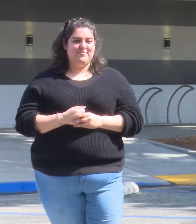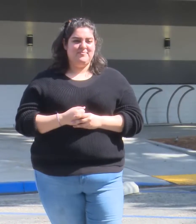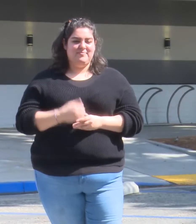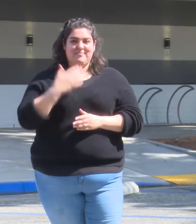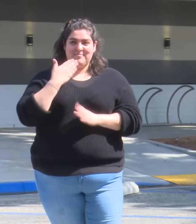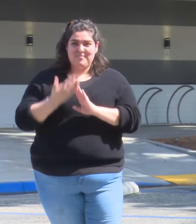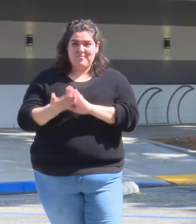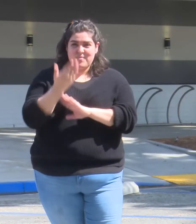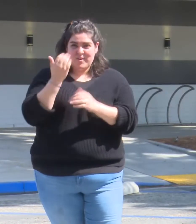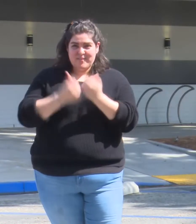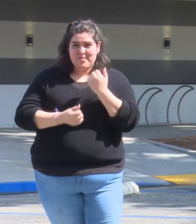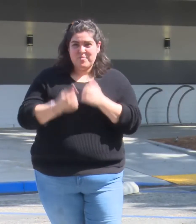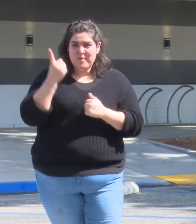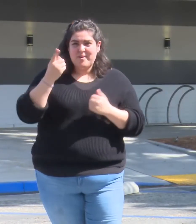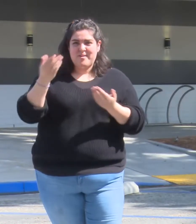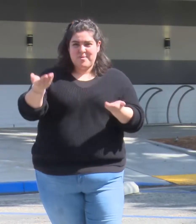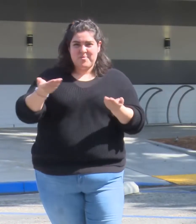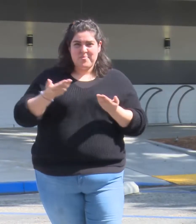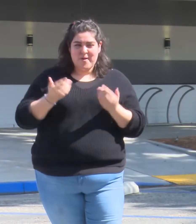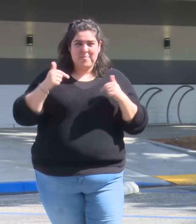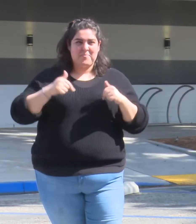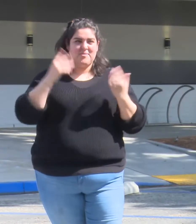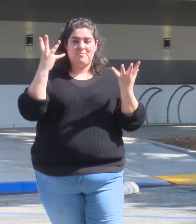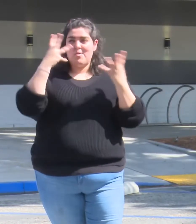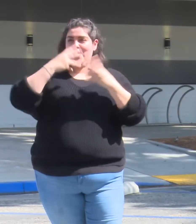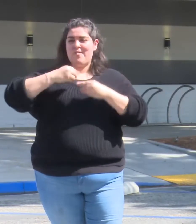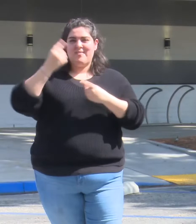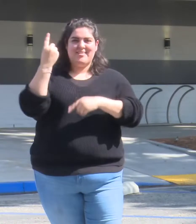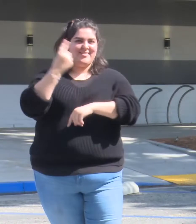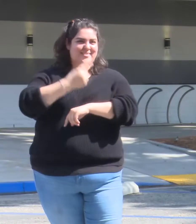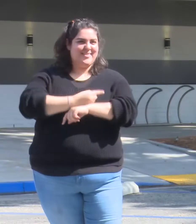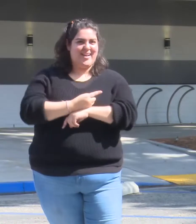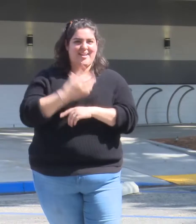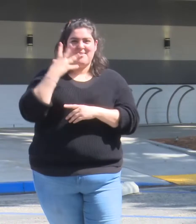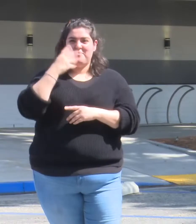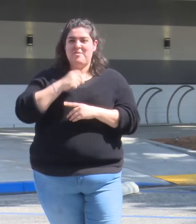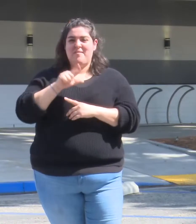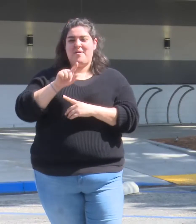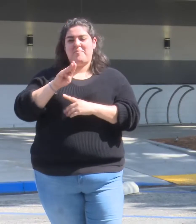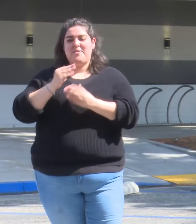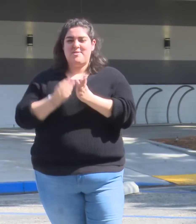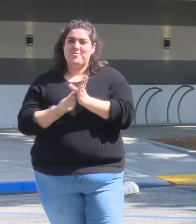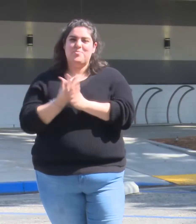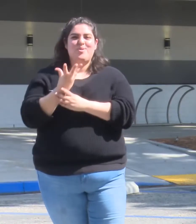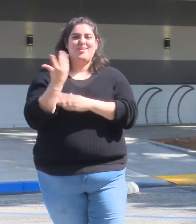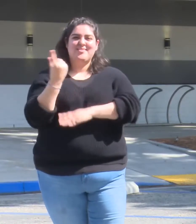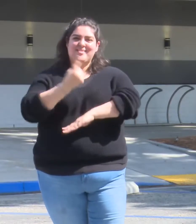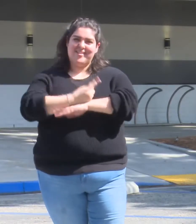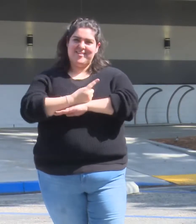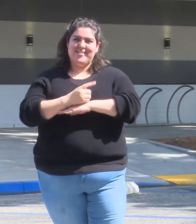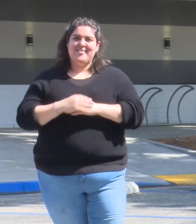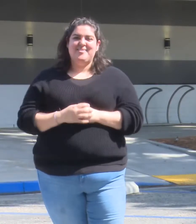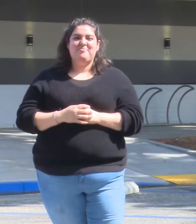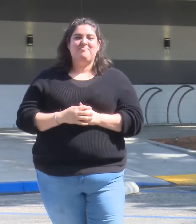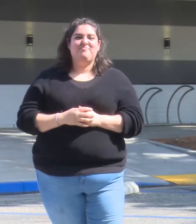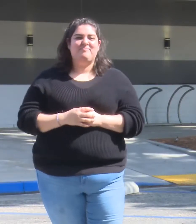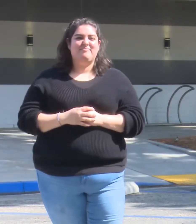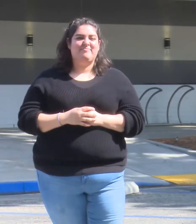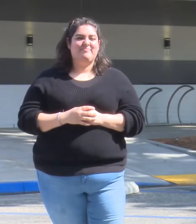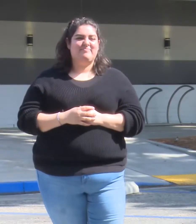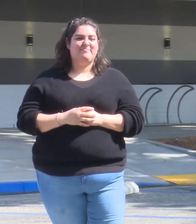Good morning, everyone, and welcome to this beautiful day. It's a beautiful Long Beach spring day. I'm the